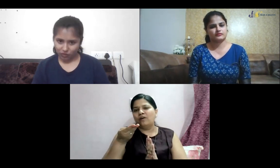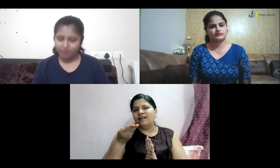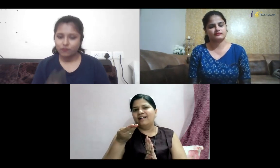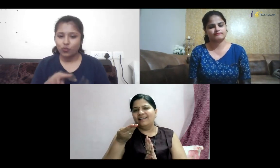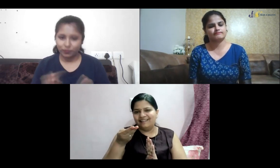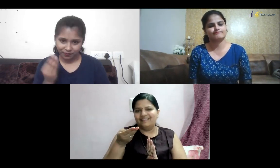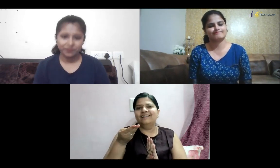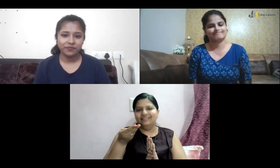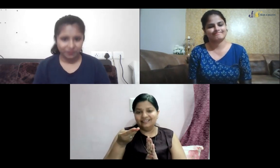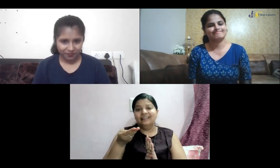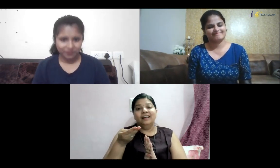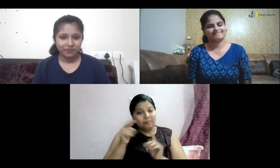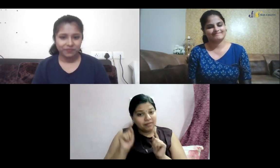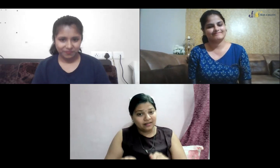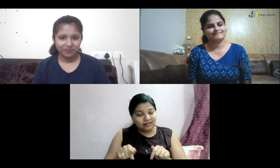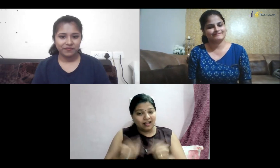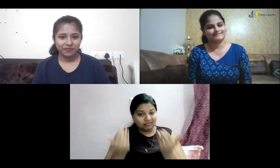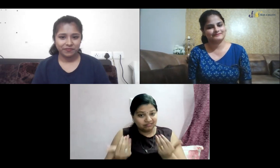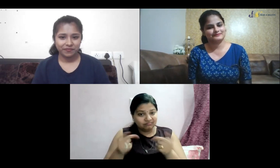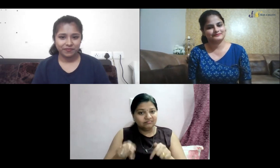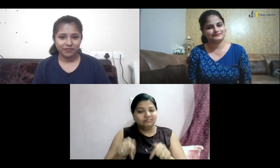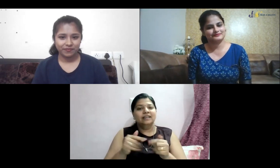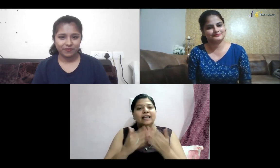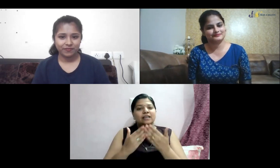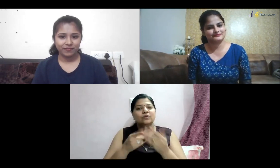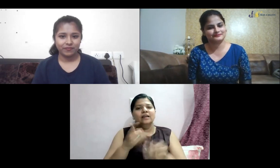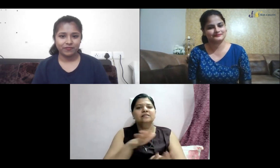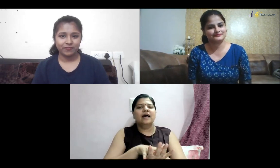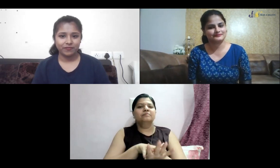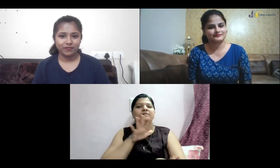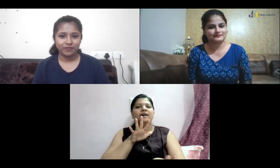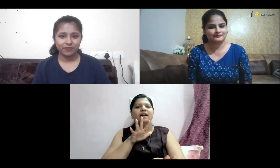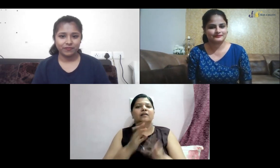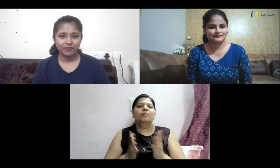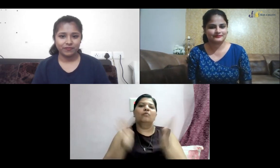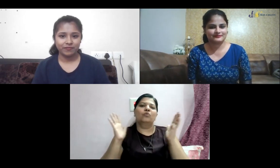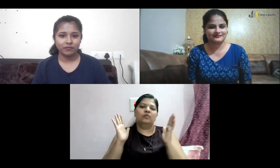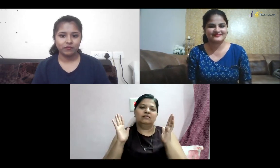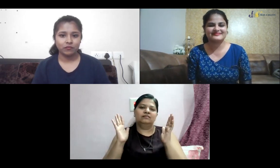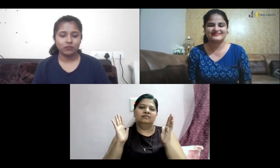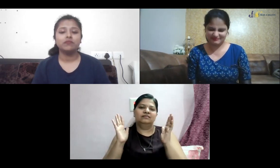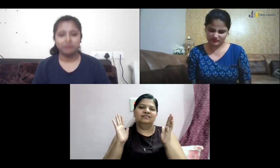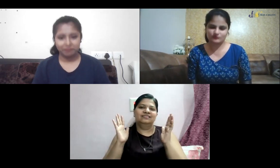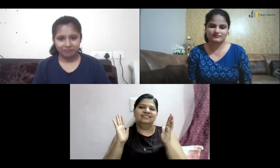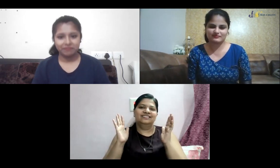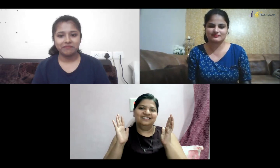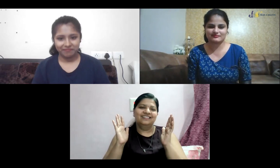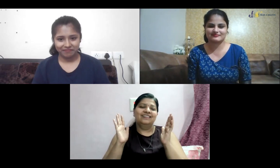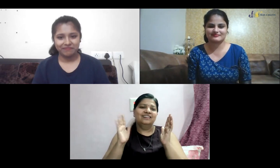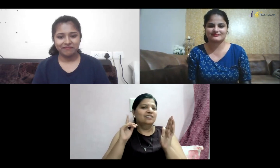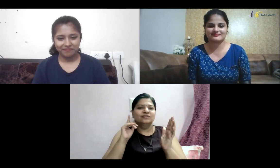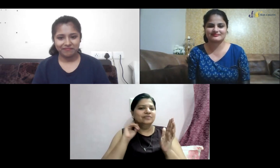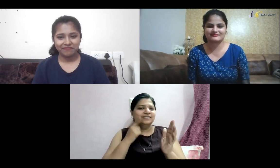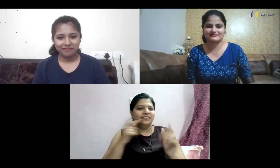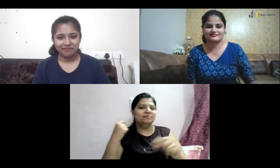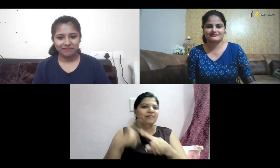learn with the visual things, more visual things, right? But now system has impact a